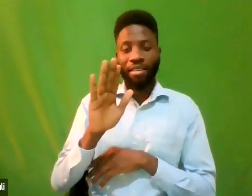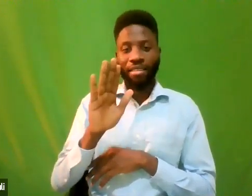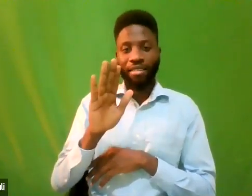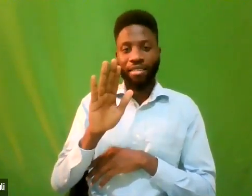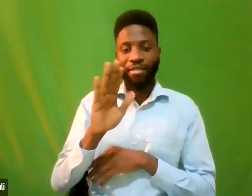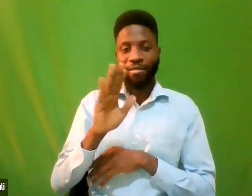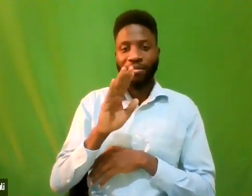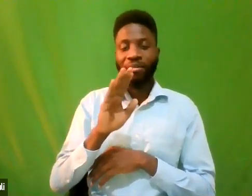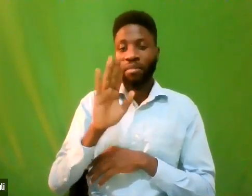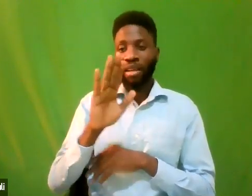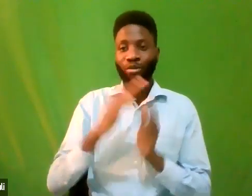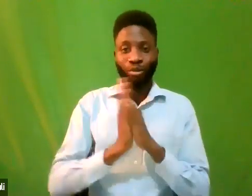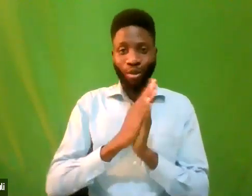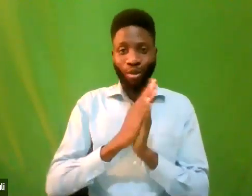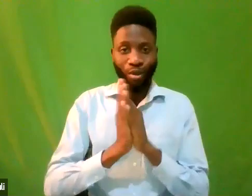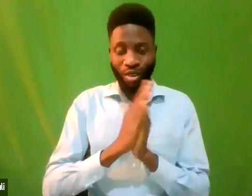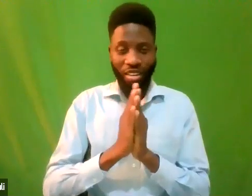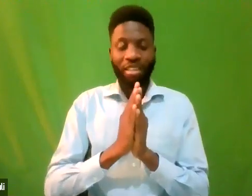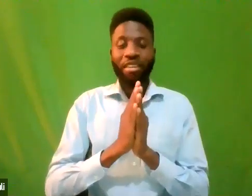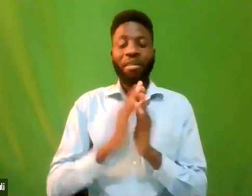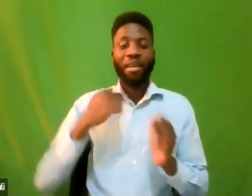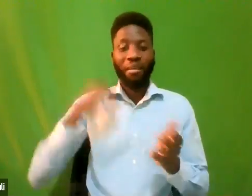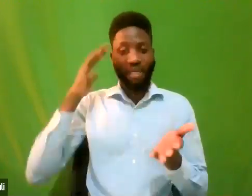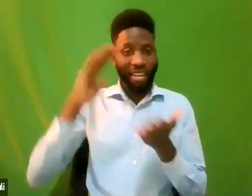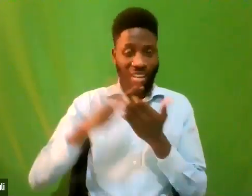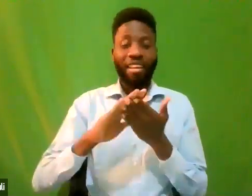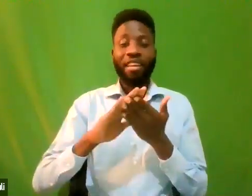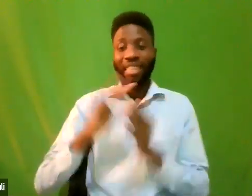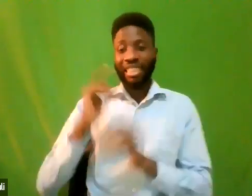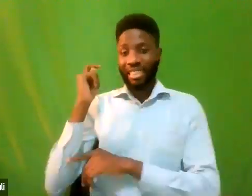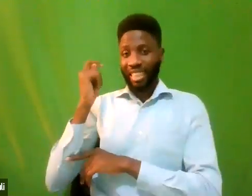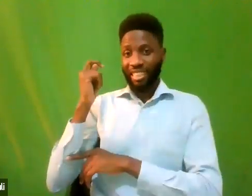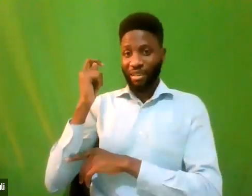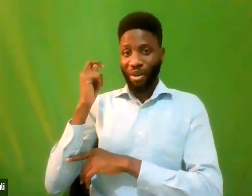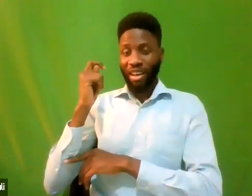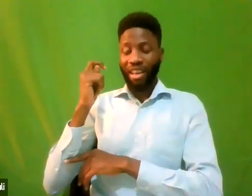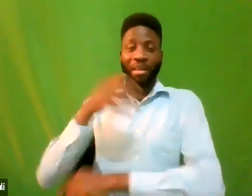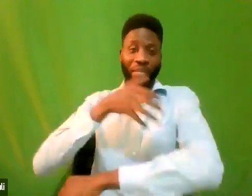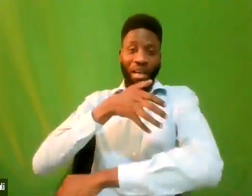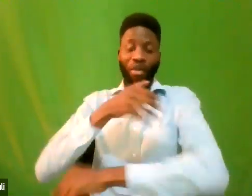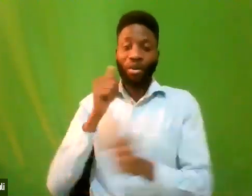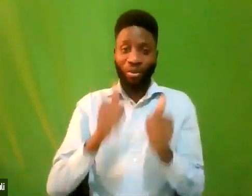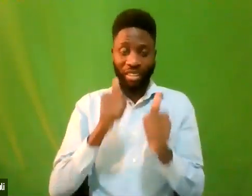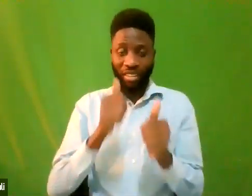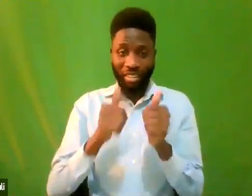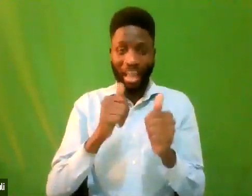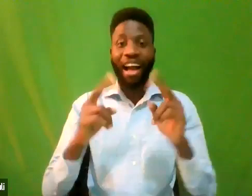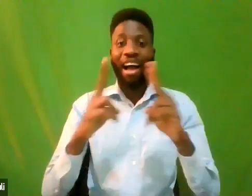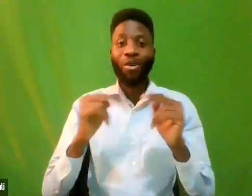her story. I always believe there is power in testimony, of which Ashura has done it for us. May God